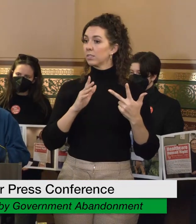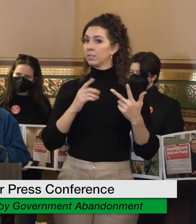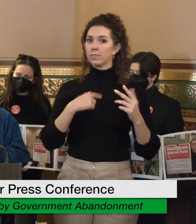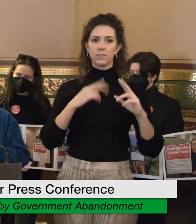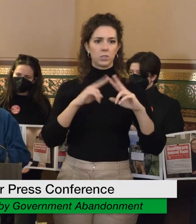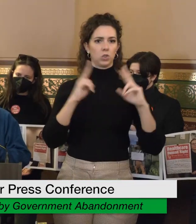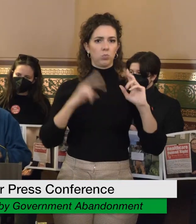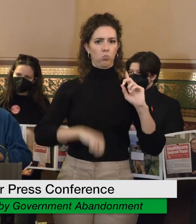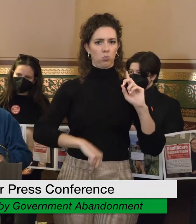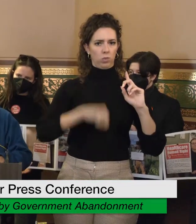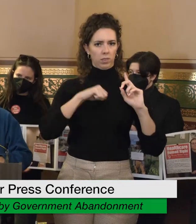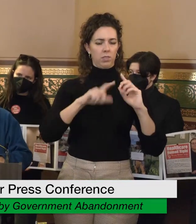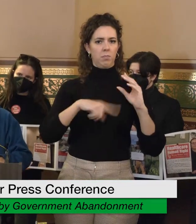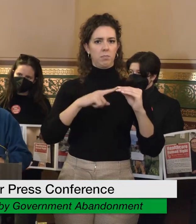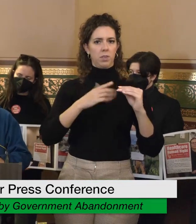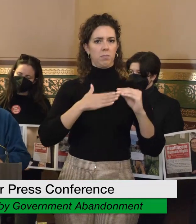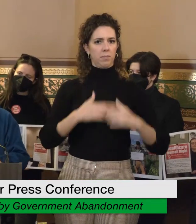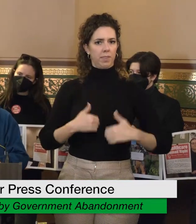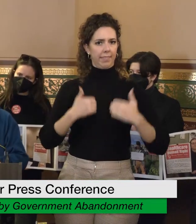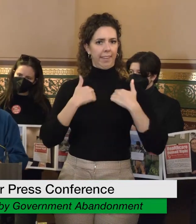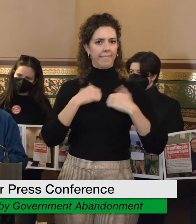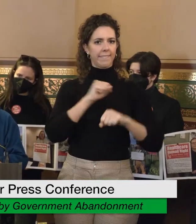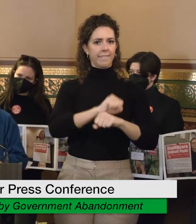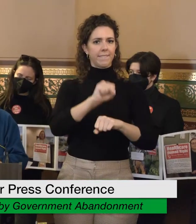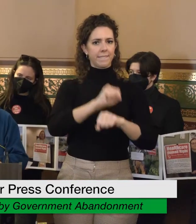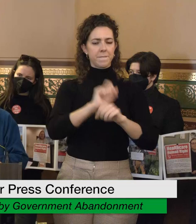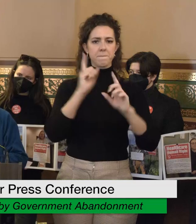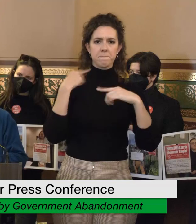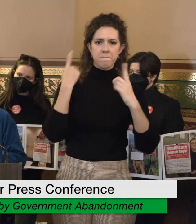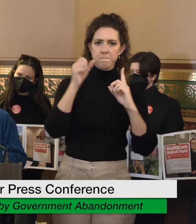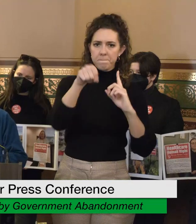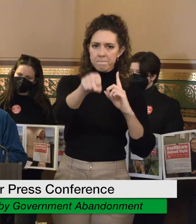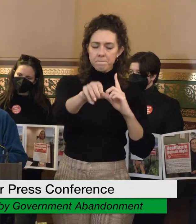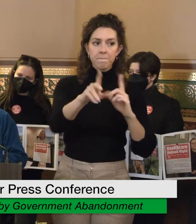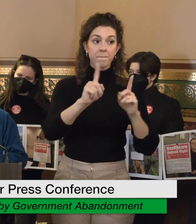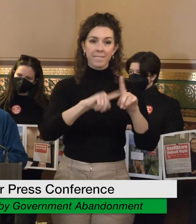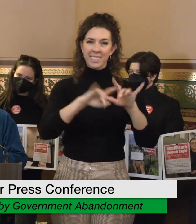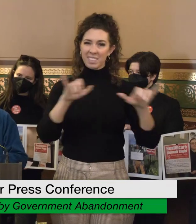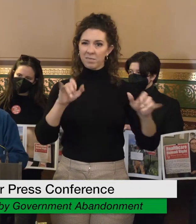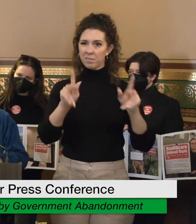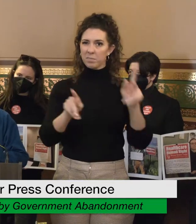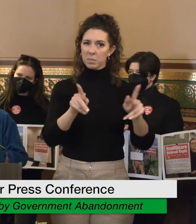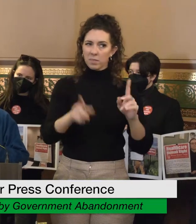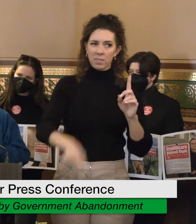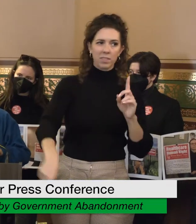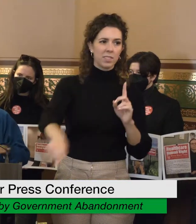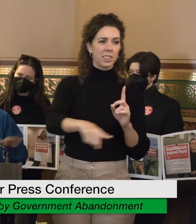proud of what I'm doing with my life, but at the same time, people need a